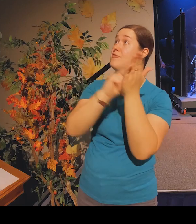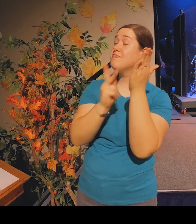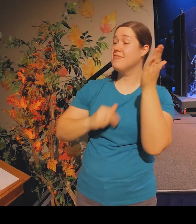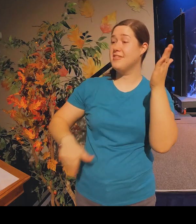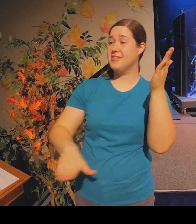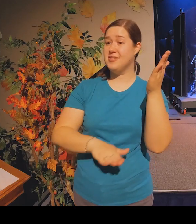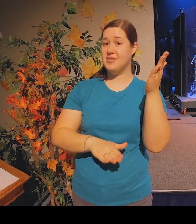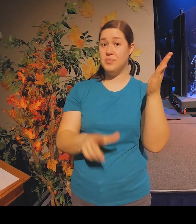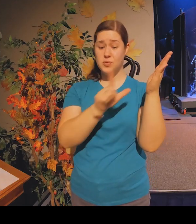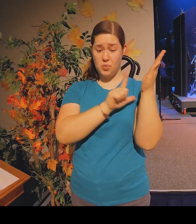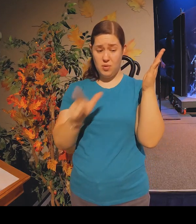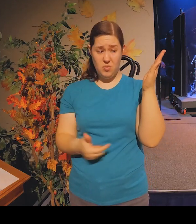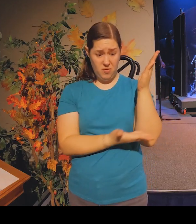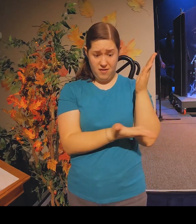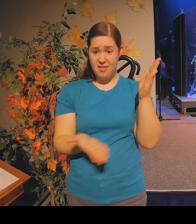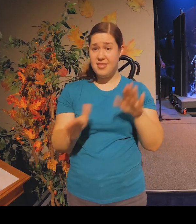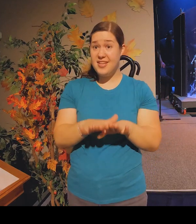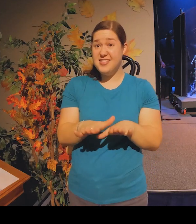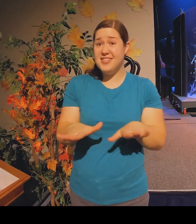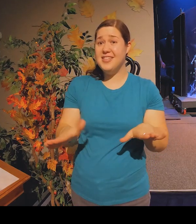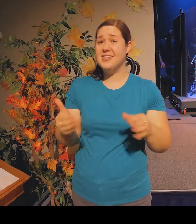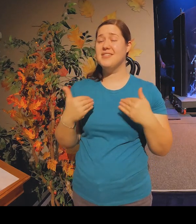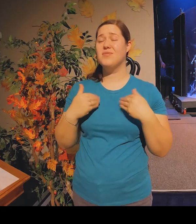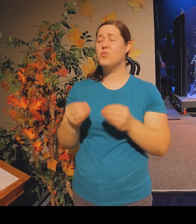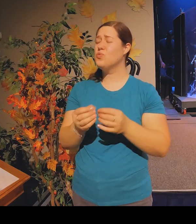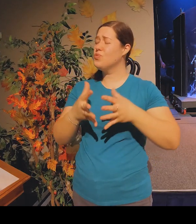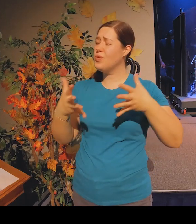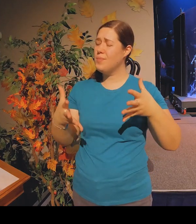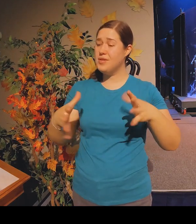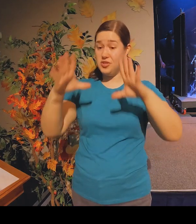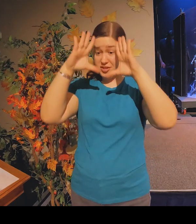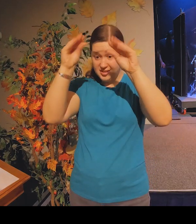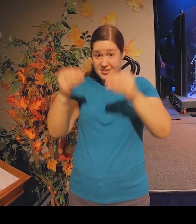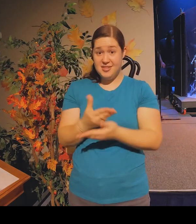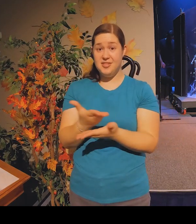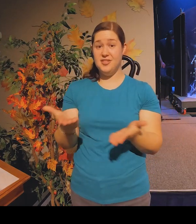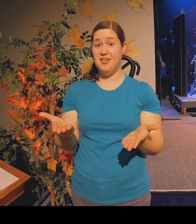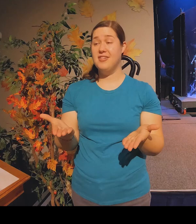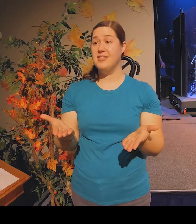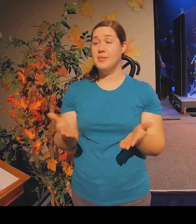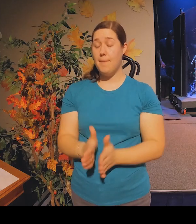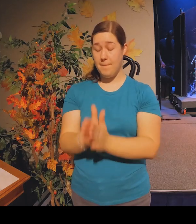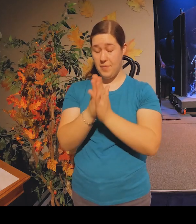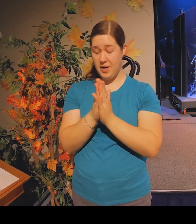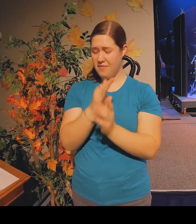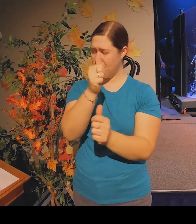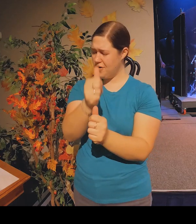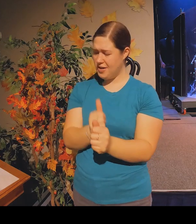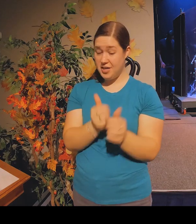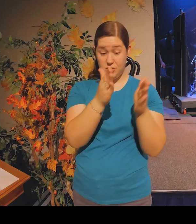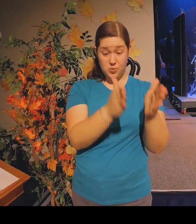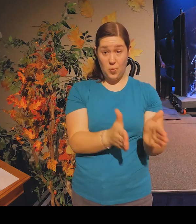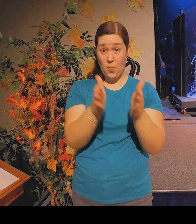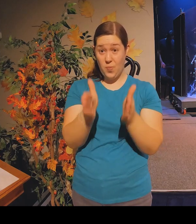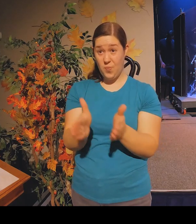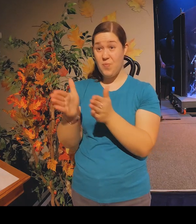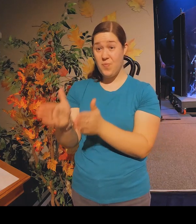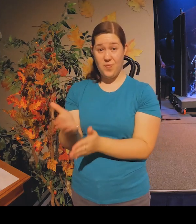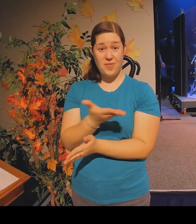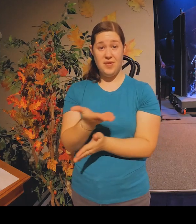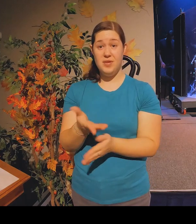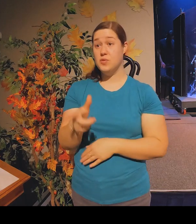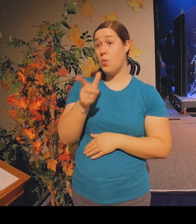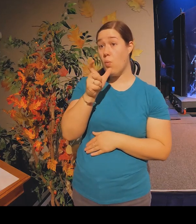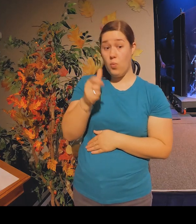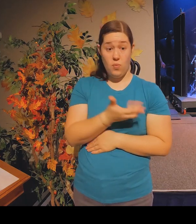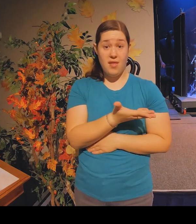so much to teach us. So Lord, may they teach us those lessons. But I pray for each one of them today and who they are